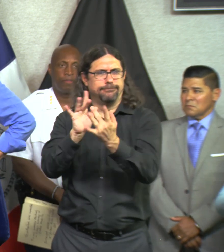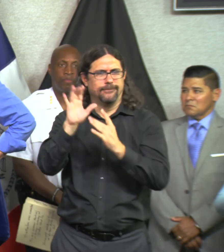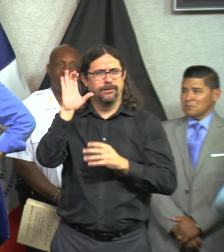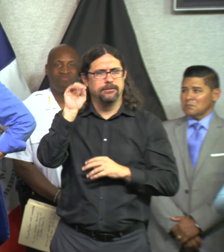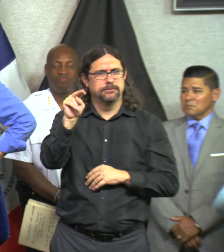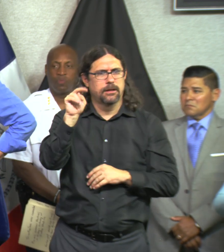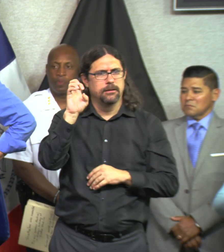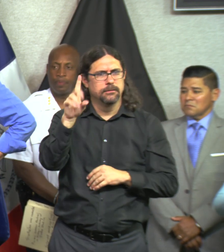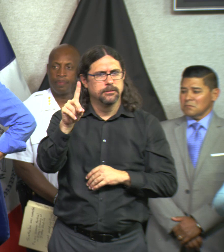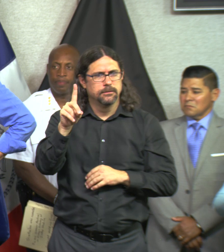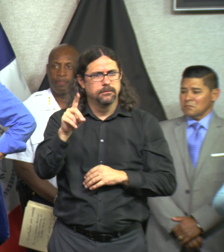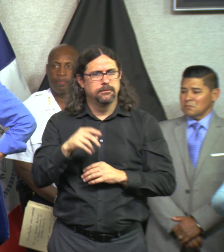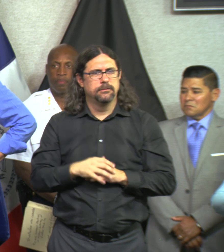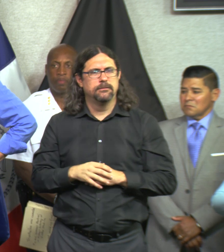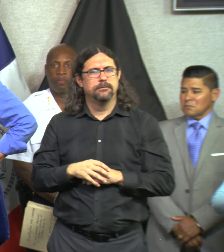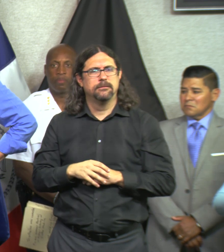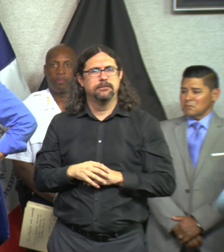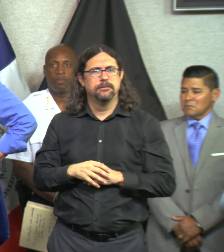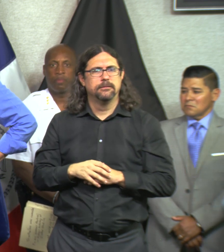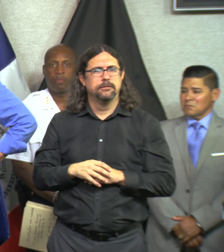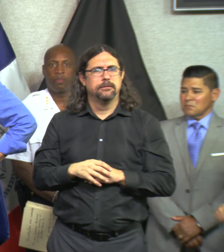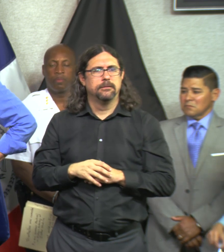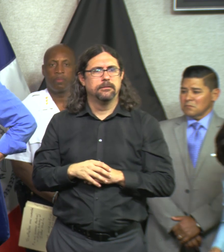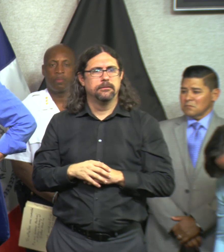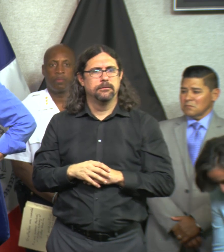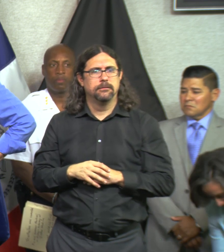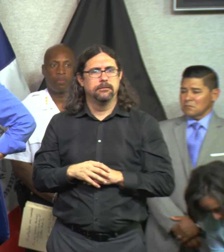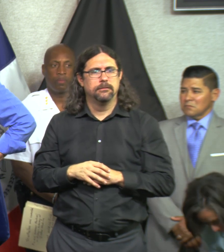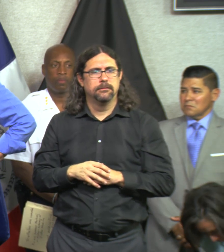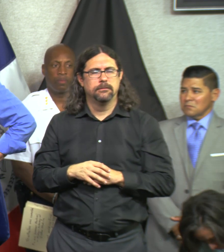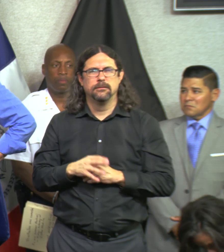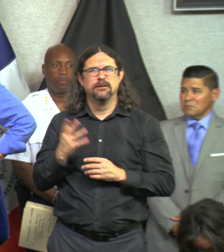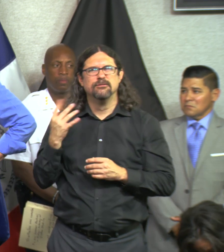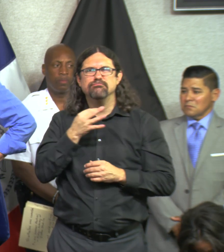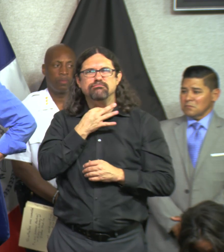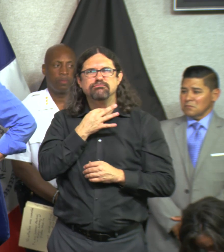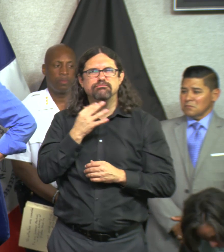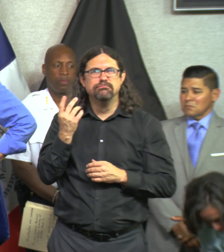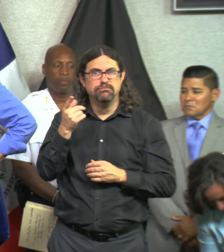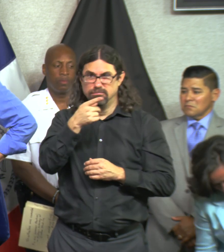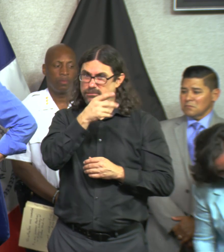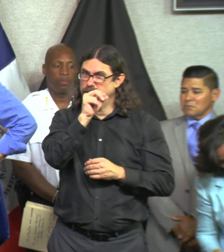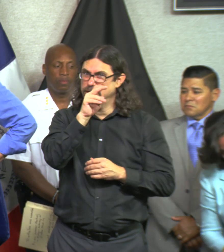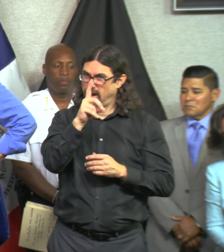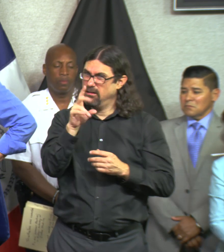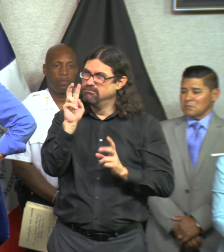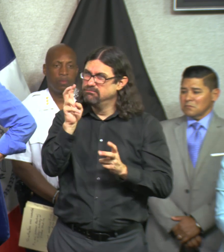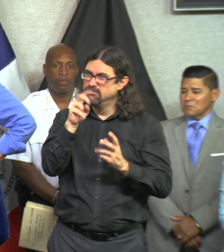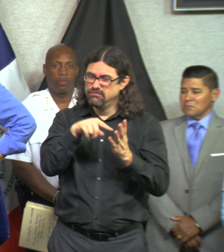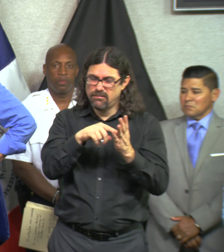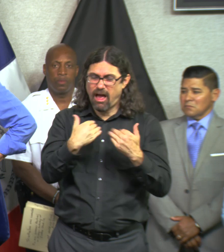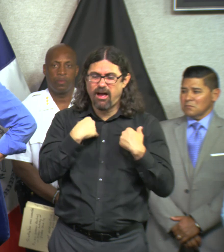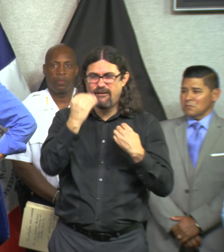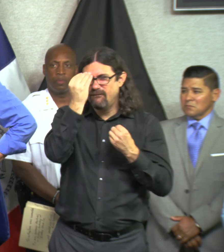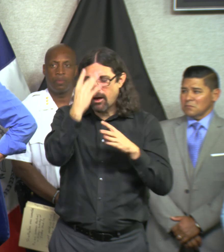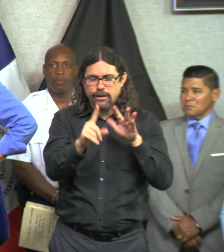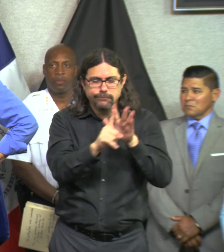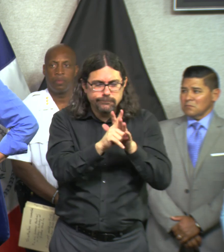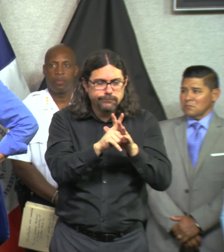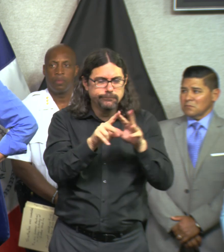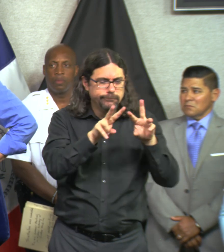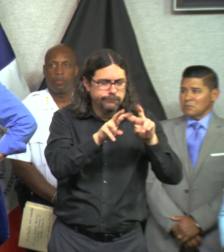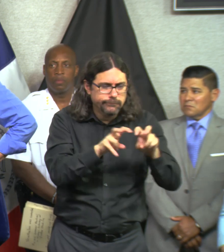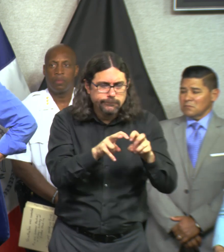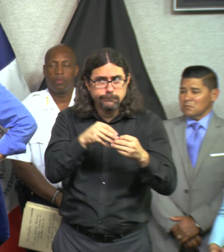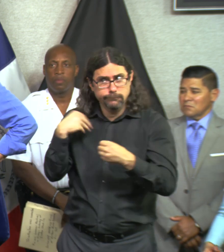readouts? What's that like? I'll tell you about the conversation I had with the president of Con Ed, Tim Cawley, just an hour or less